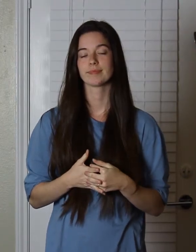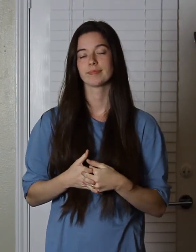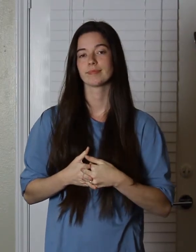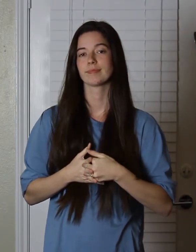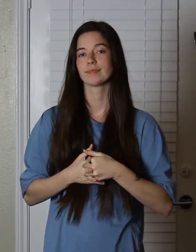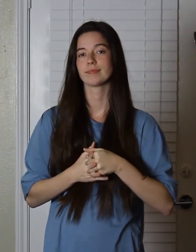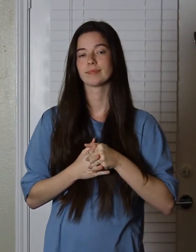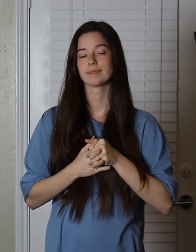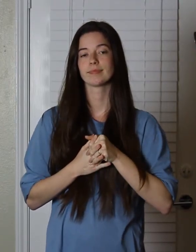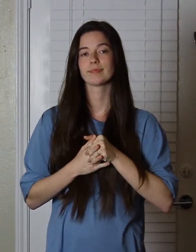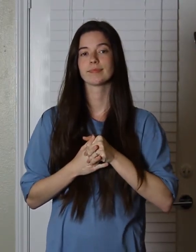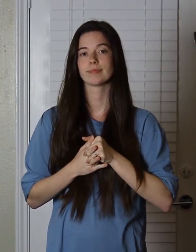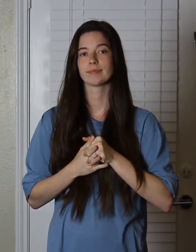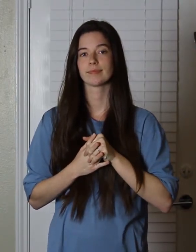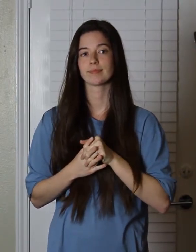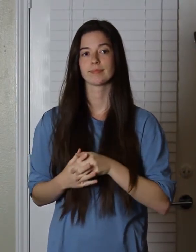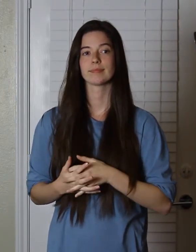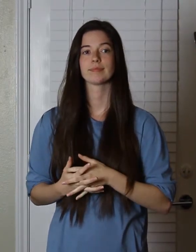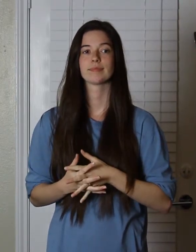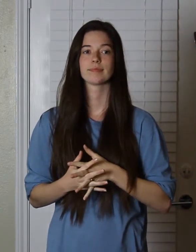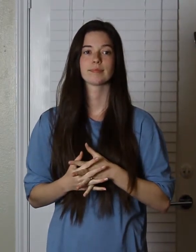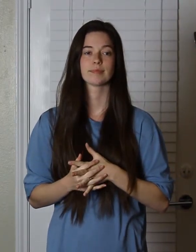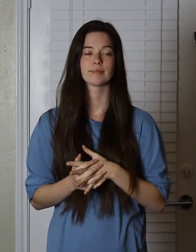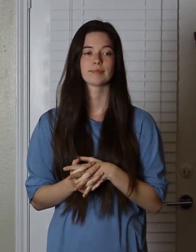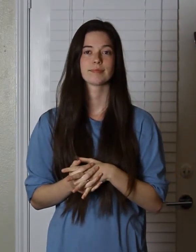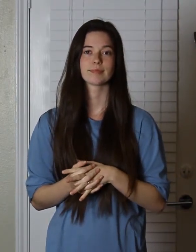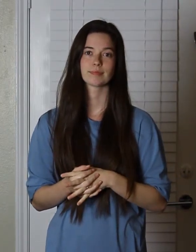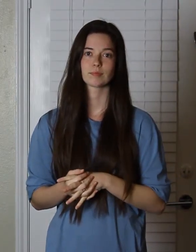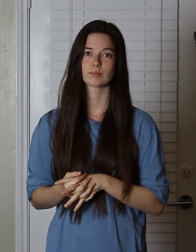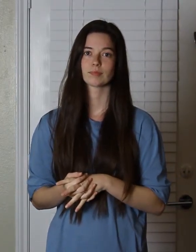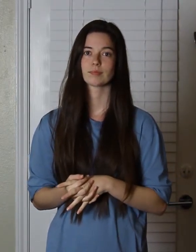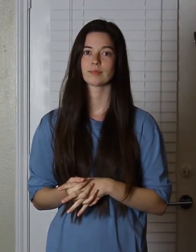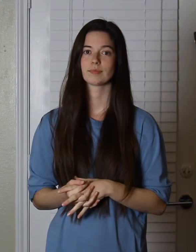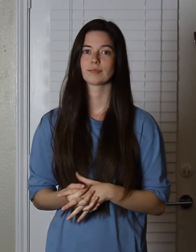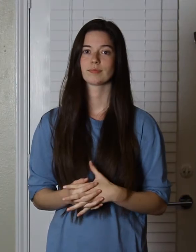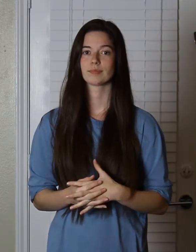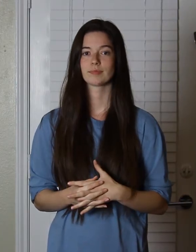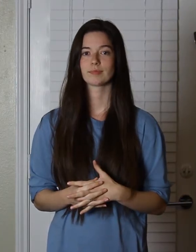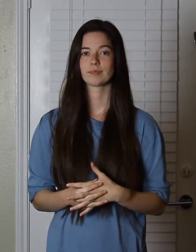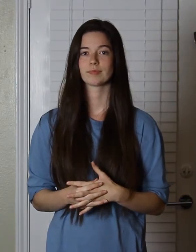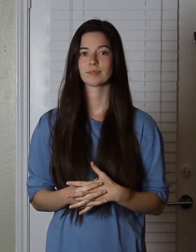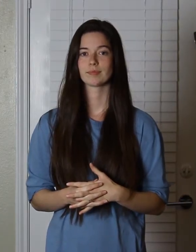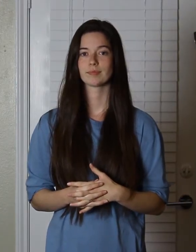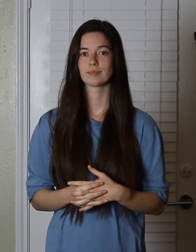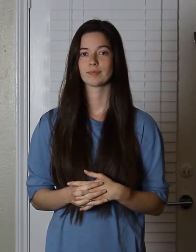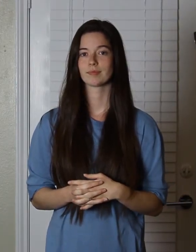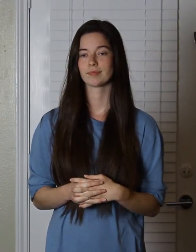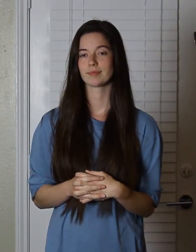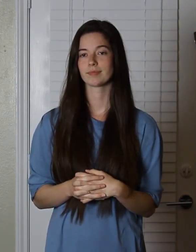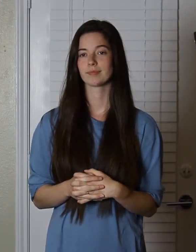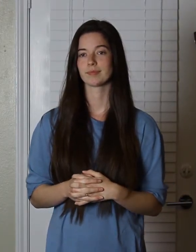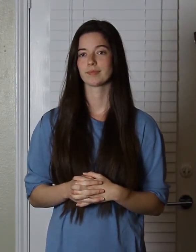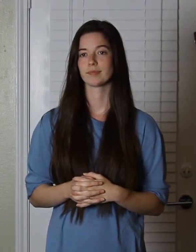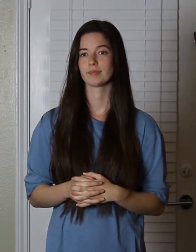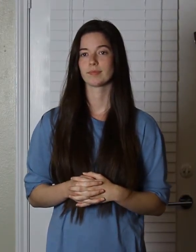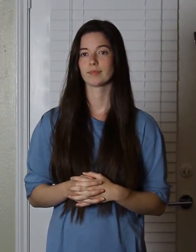Okay, got all that? I'll leave the notes up on the overhead for you as you work. Remember, this will be on your